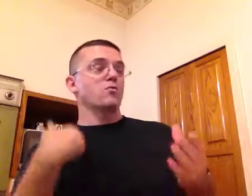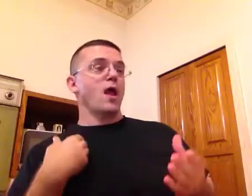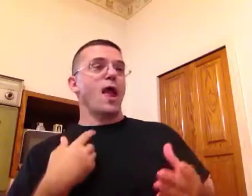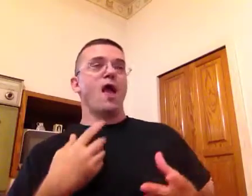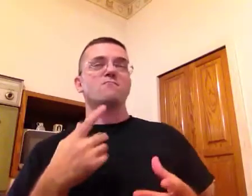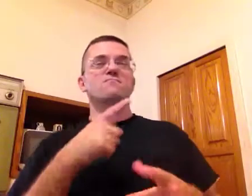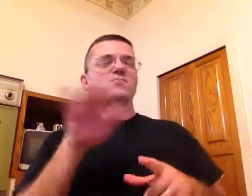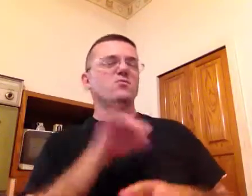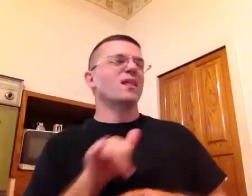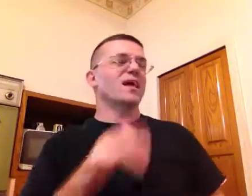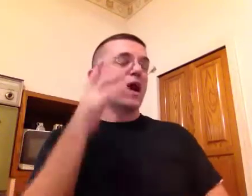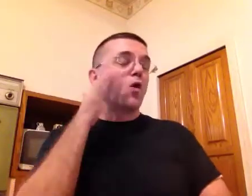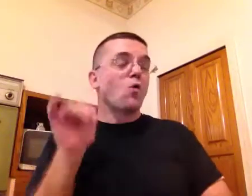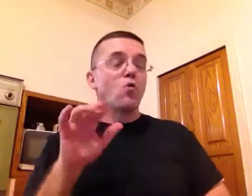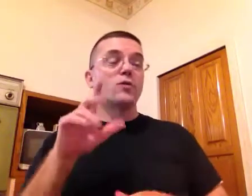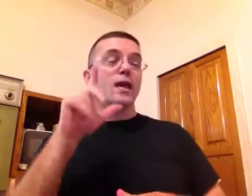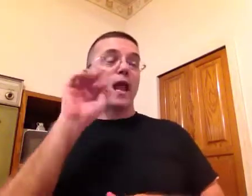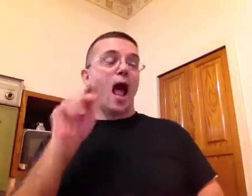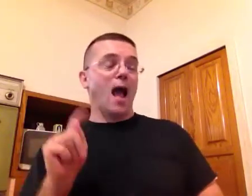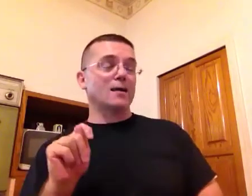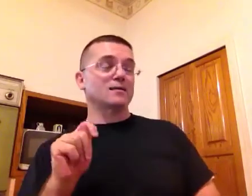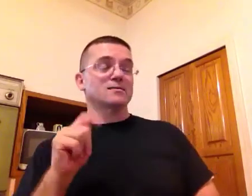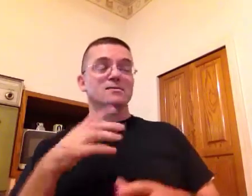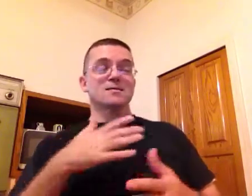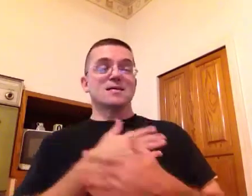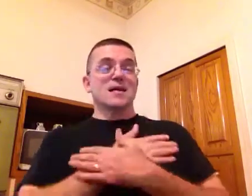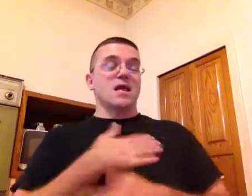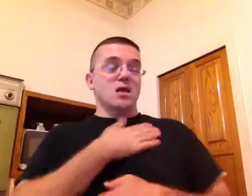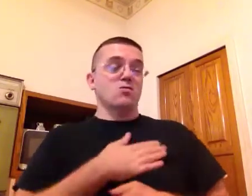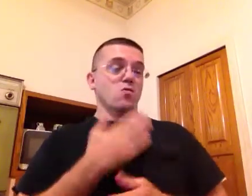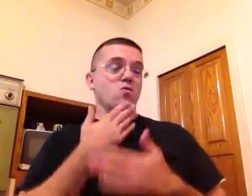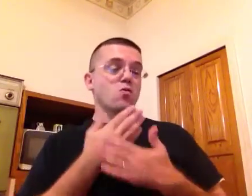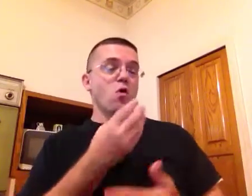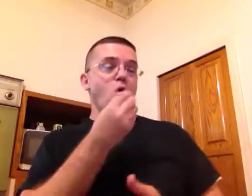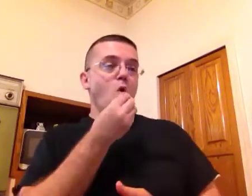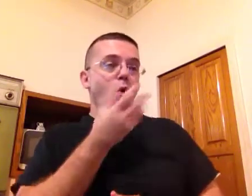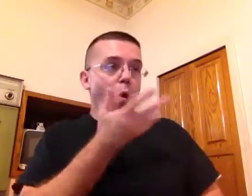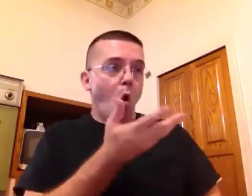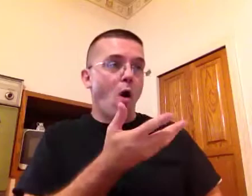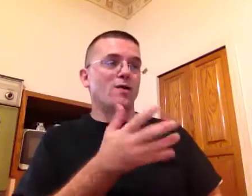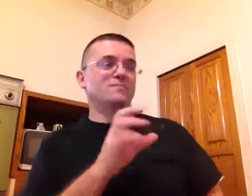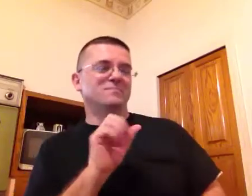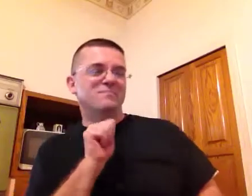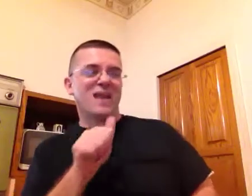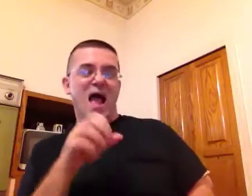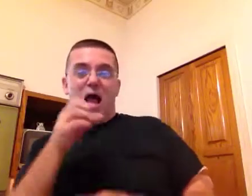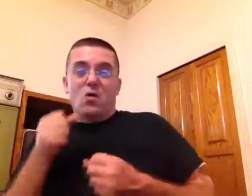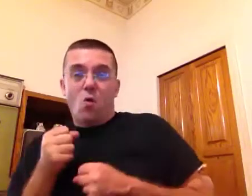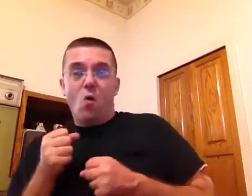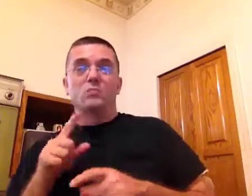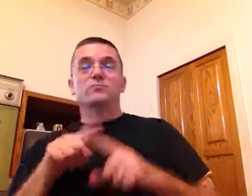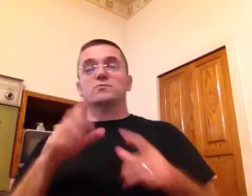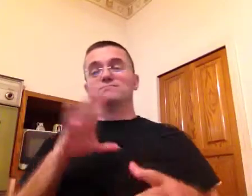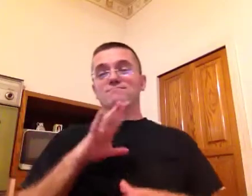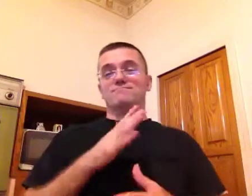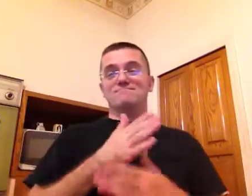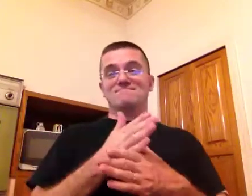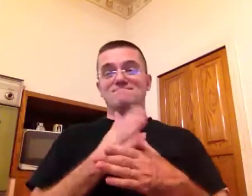deal in there, something that's just right. It's kind of warm. It's not really hot. It's not really cold. So that's an okay thing. So bottom line, let me finish my happy